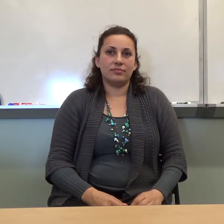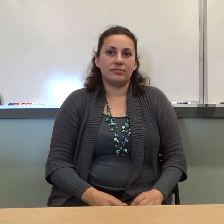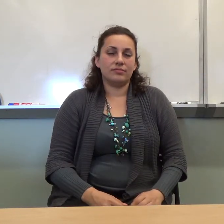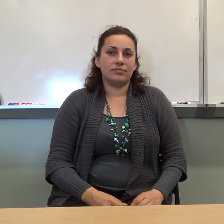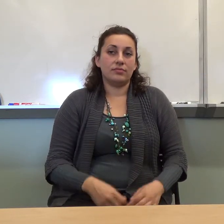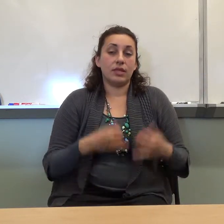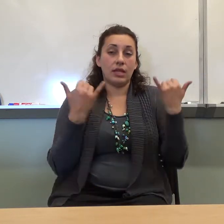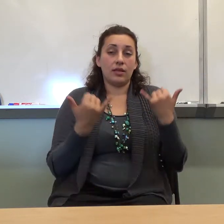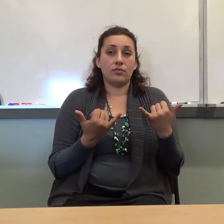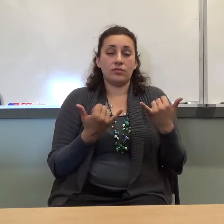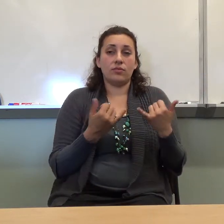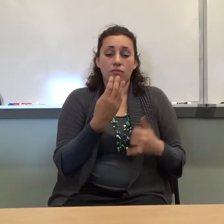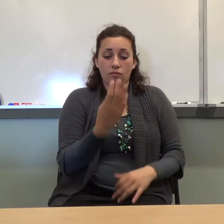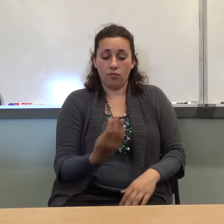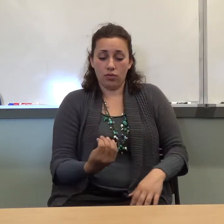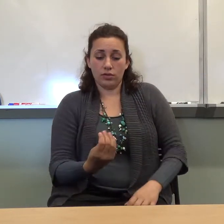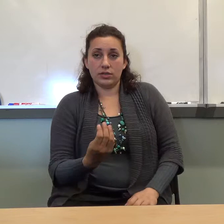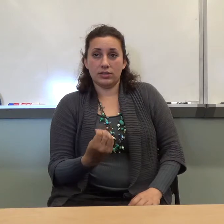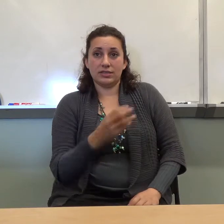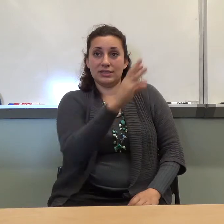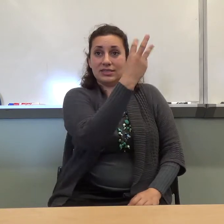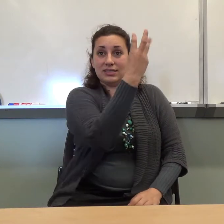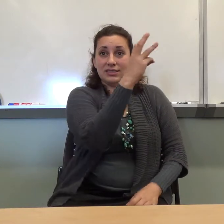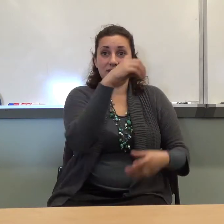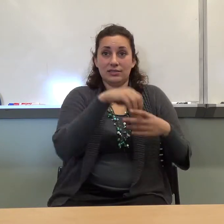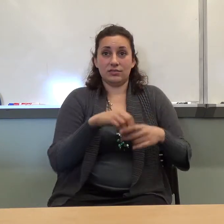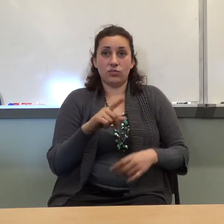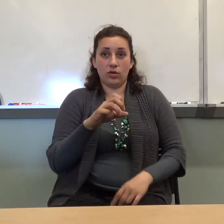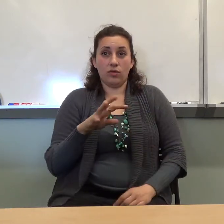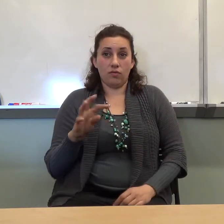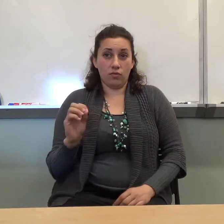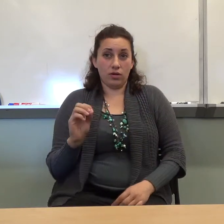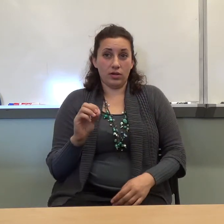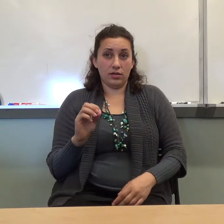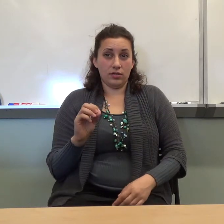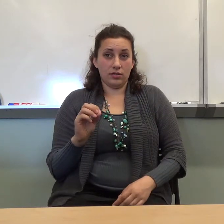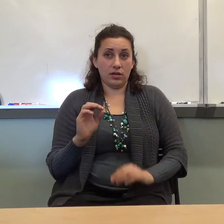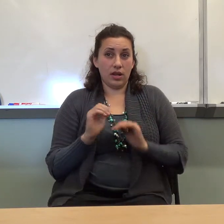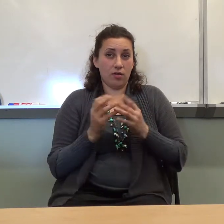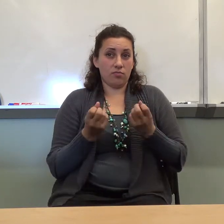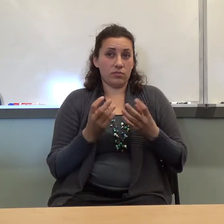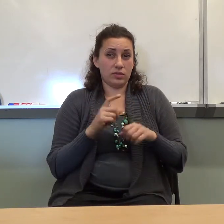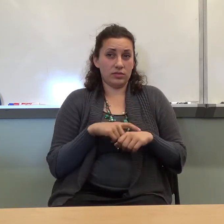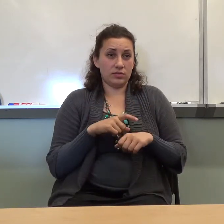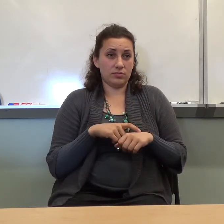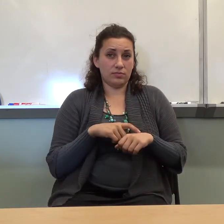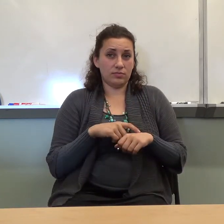Okay, 14, 16 into 140. 8 times. 8 times? Mm-hmm. Okay.